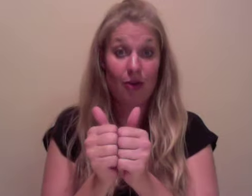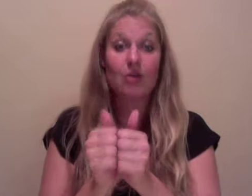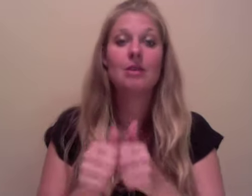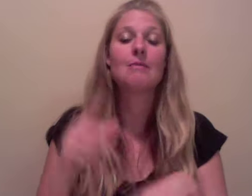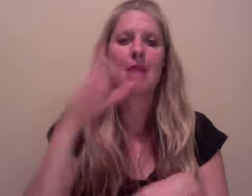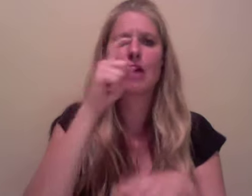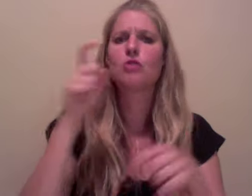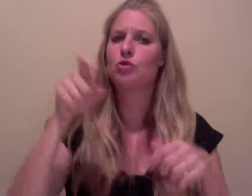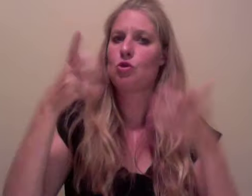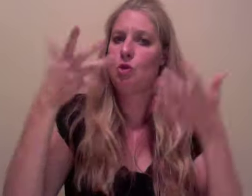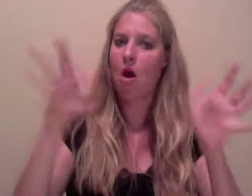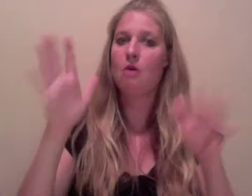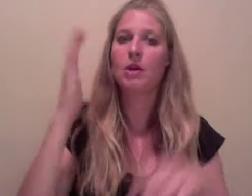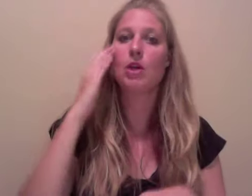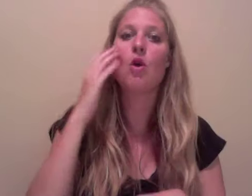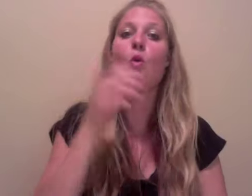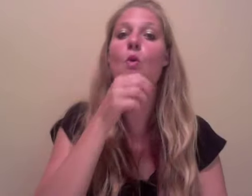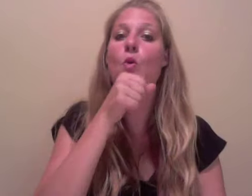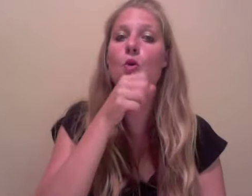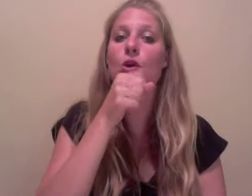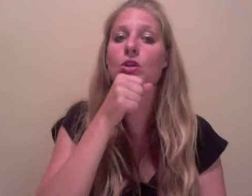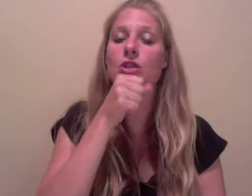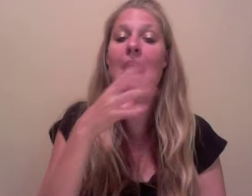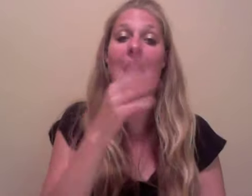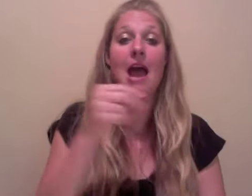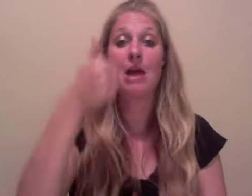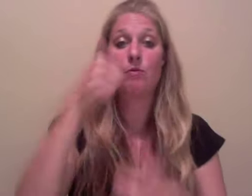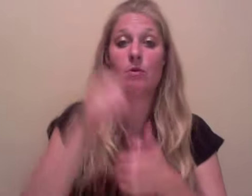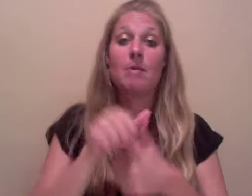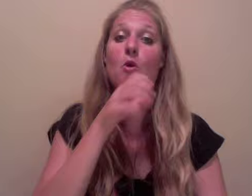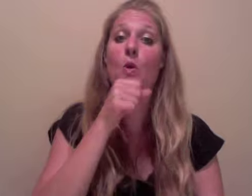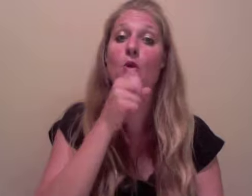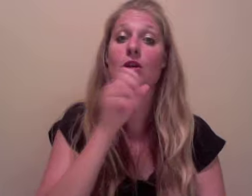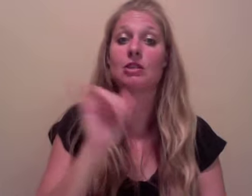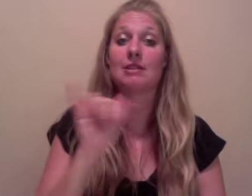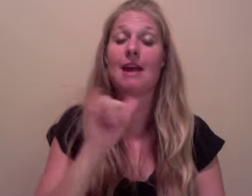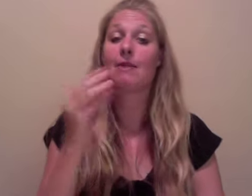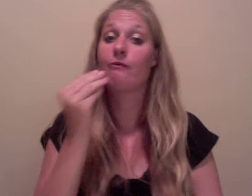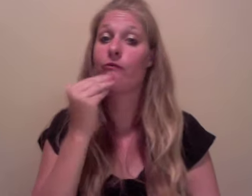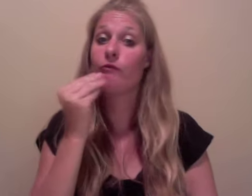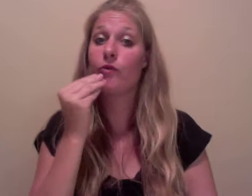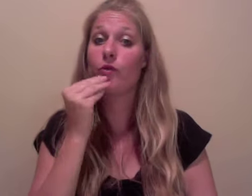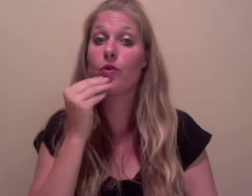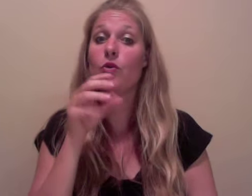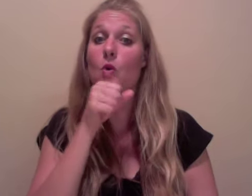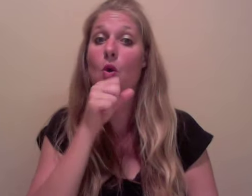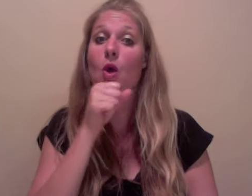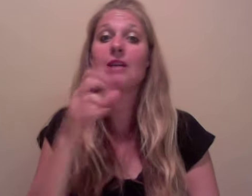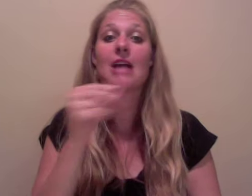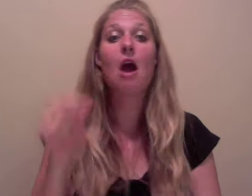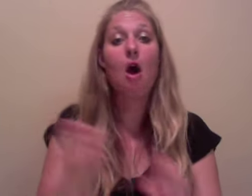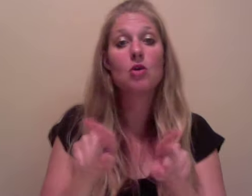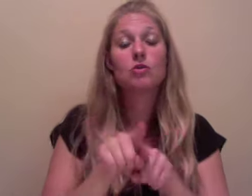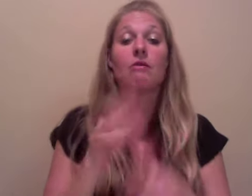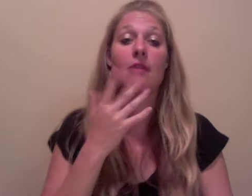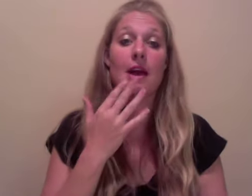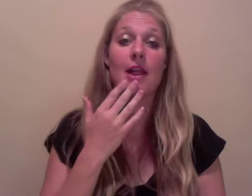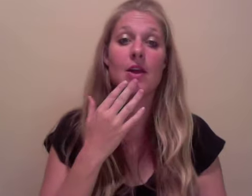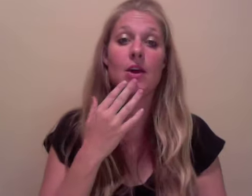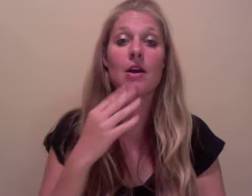to put them together. So again, you should already know orange, and remember, orange is like the food orange, and it's also